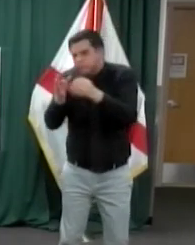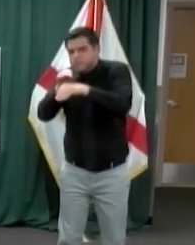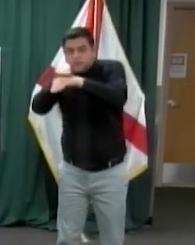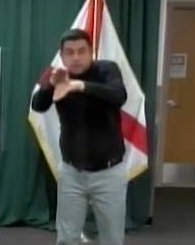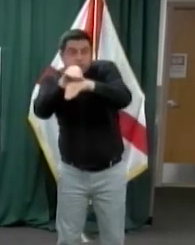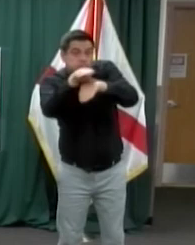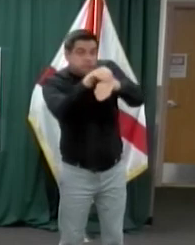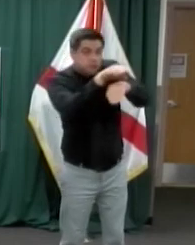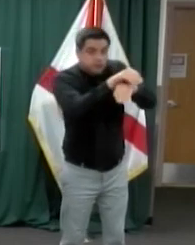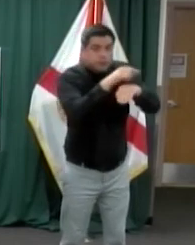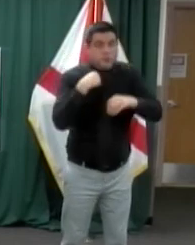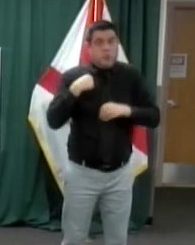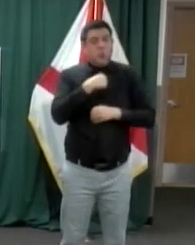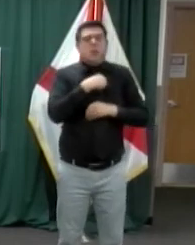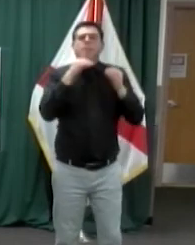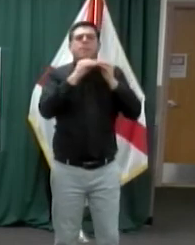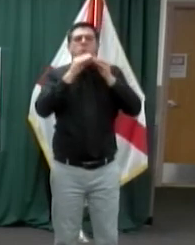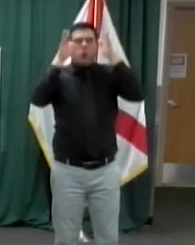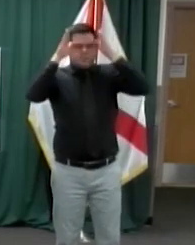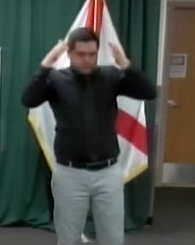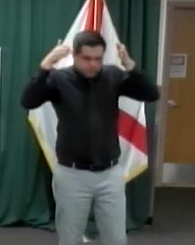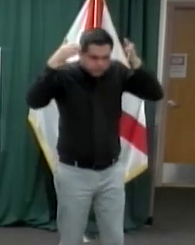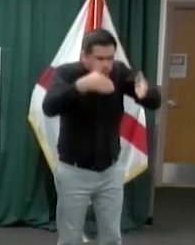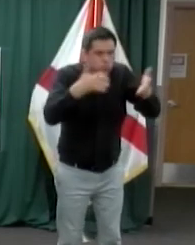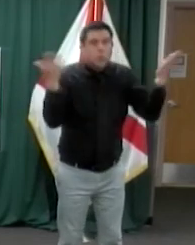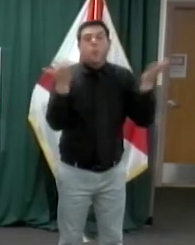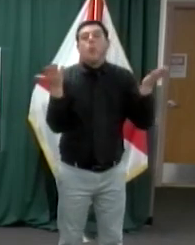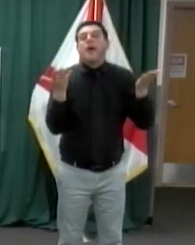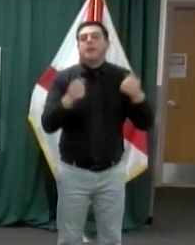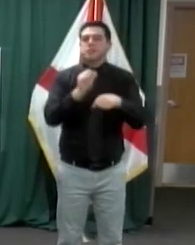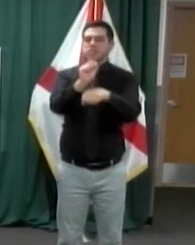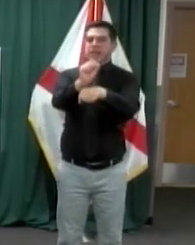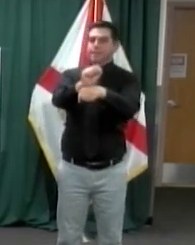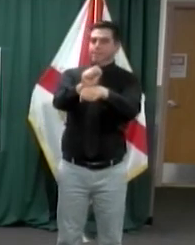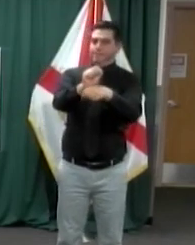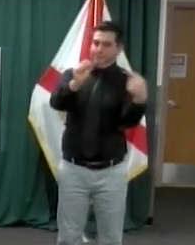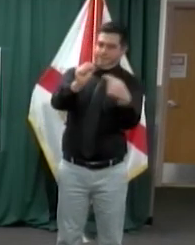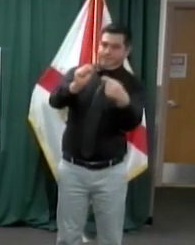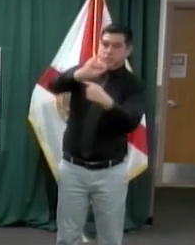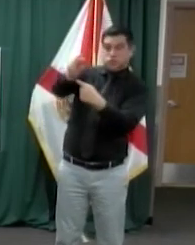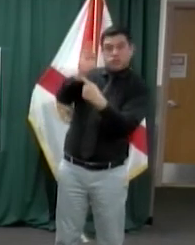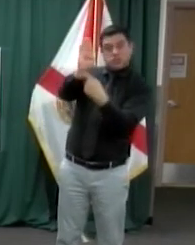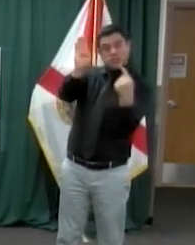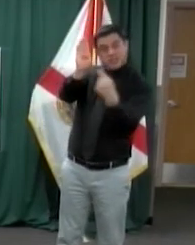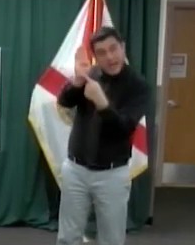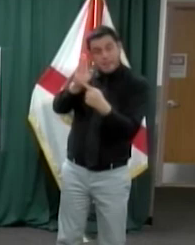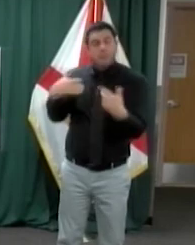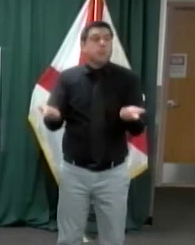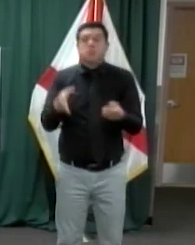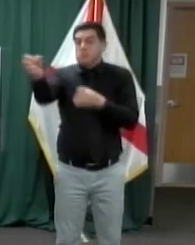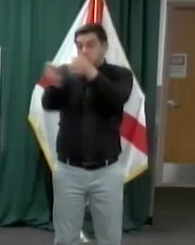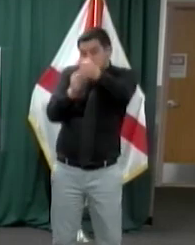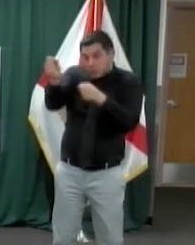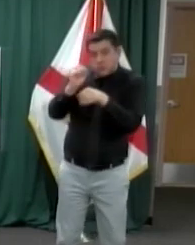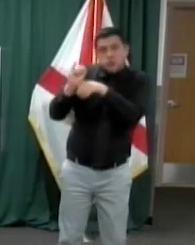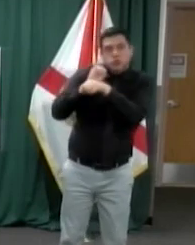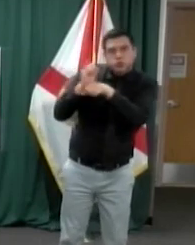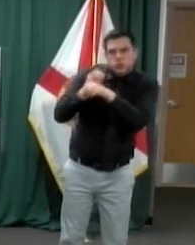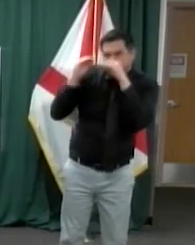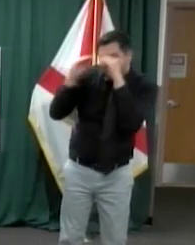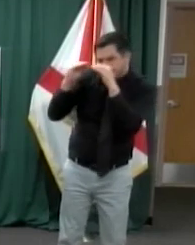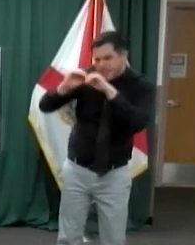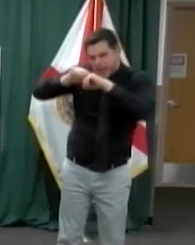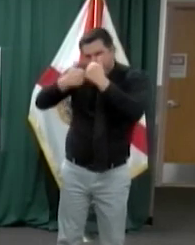I mentioned, I think that's a really good opportunity. Or, in fact, many of the jobs we're recruiting for are actually jobs that you can do at home in this